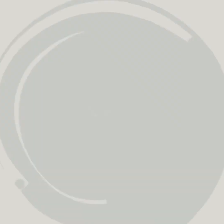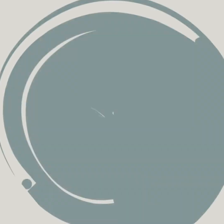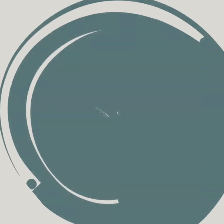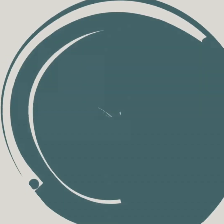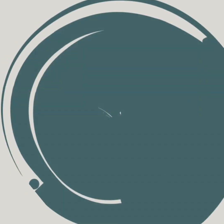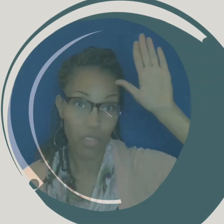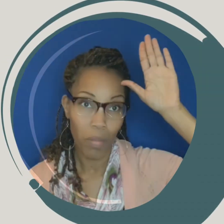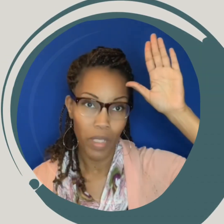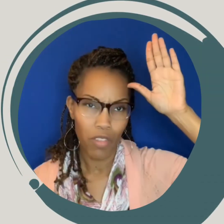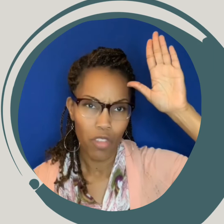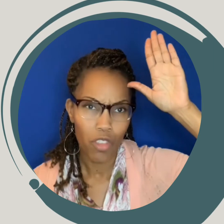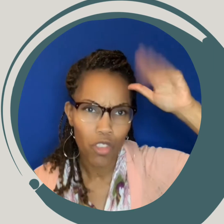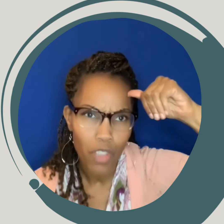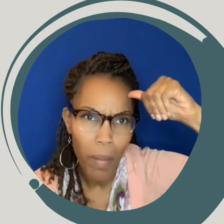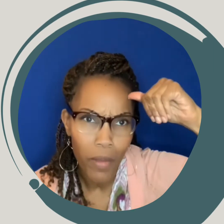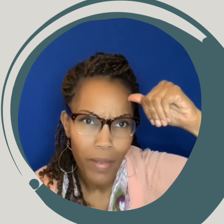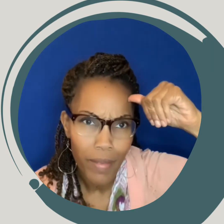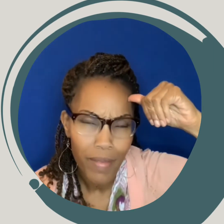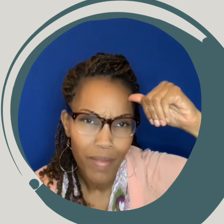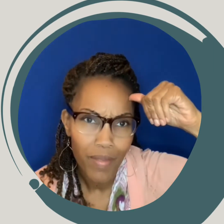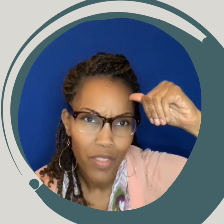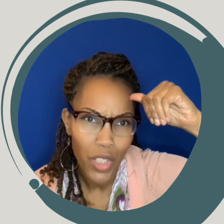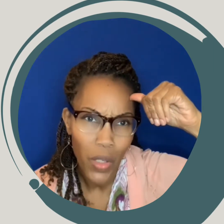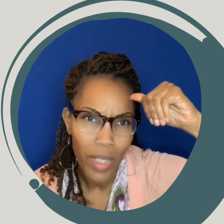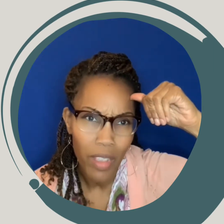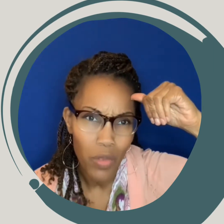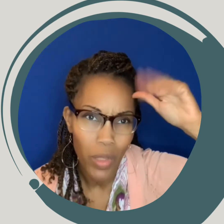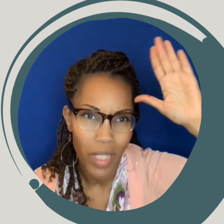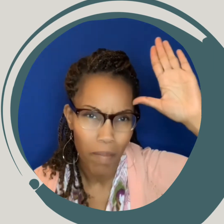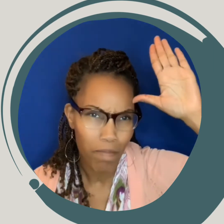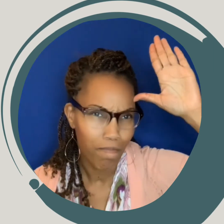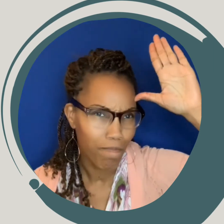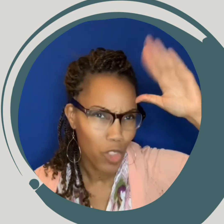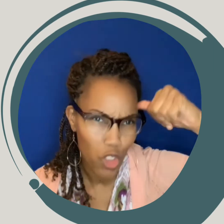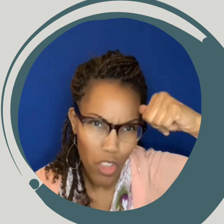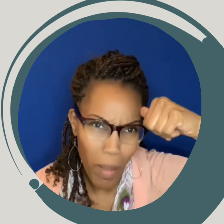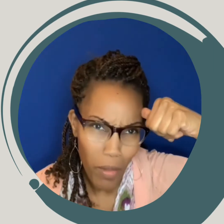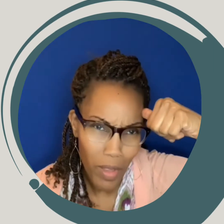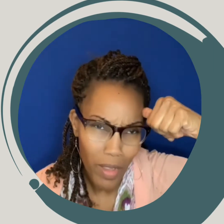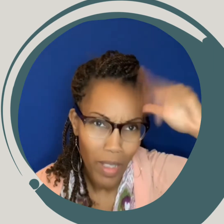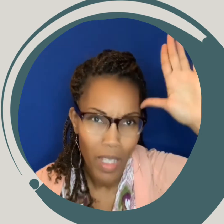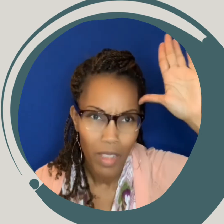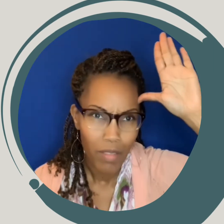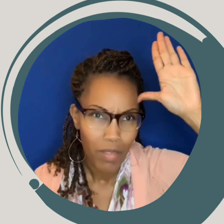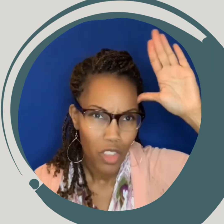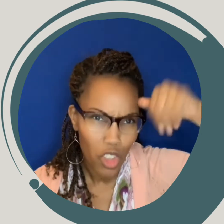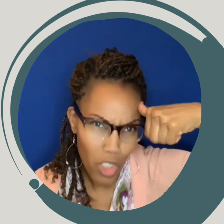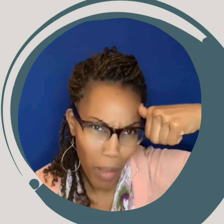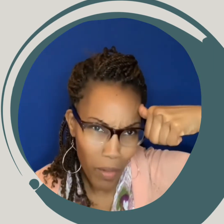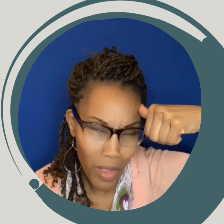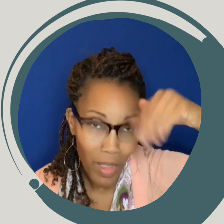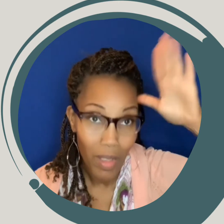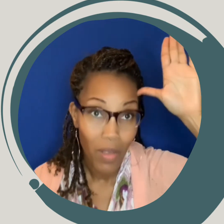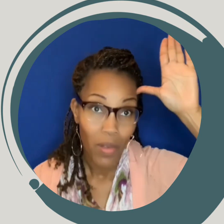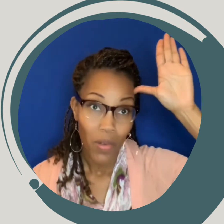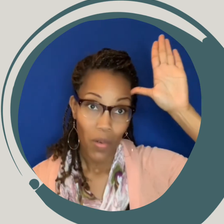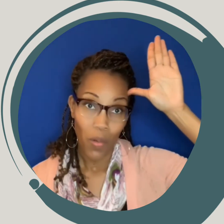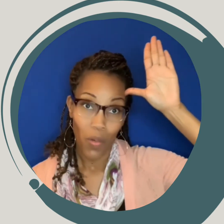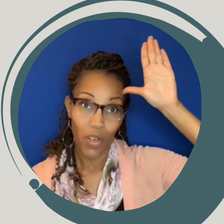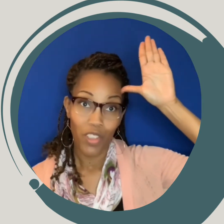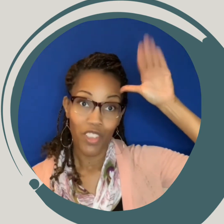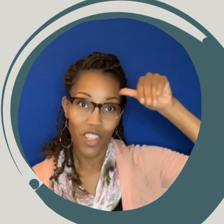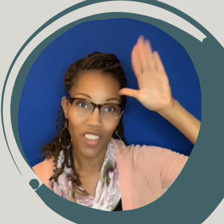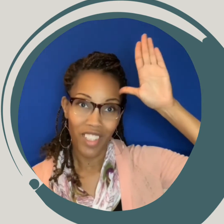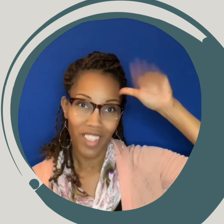This sign also means stubborn. Go like this one time. Stubborn. Stubborn.